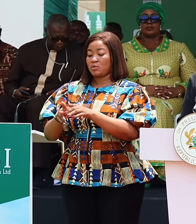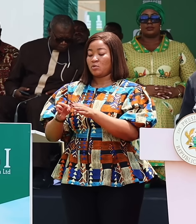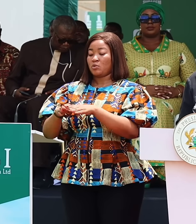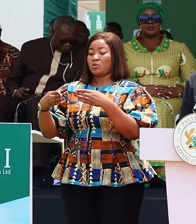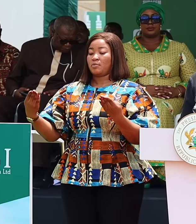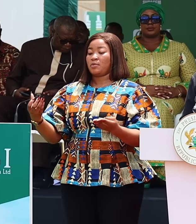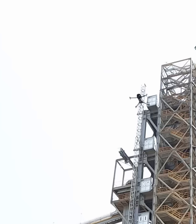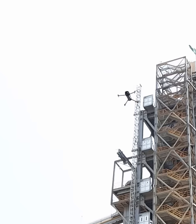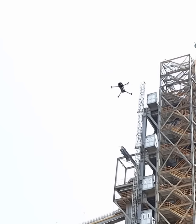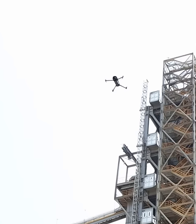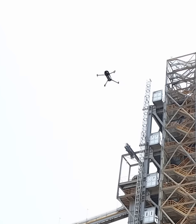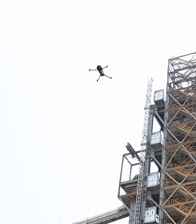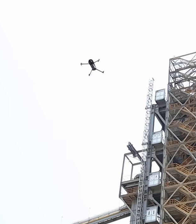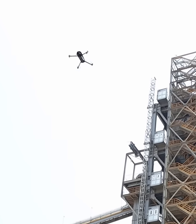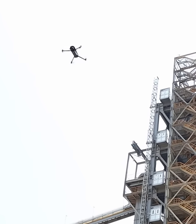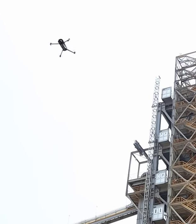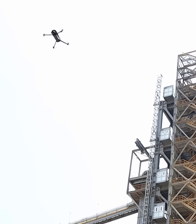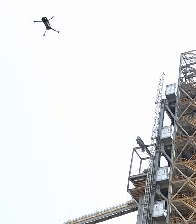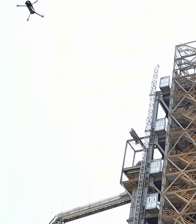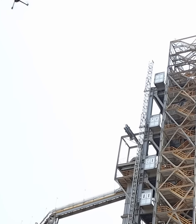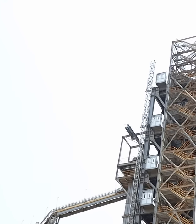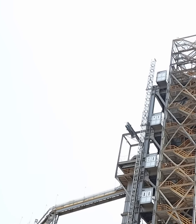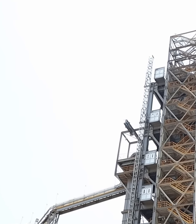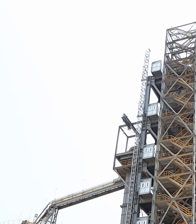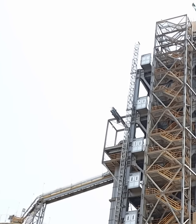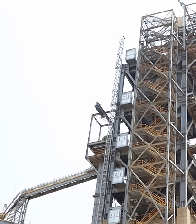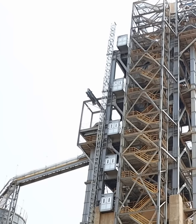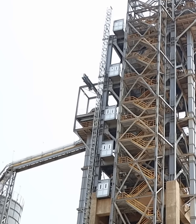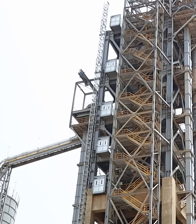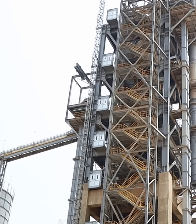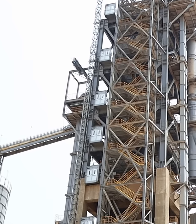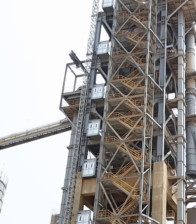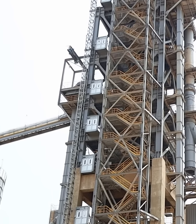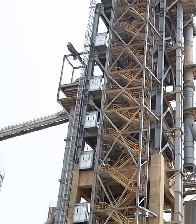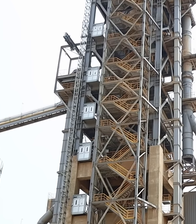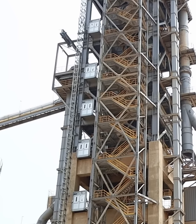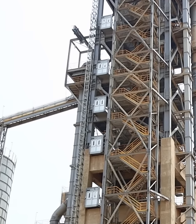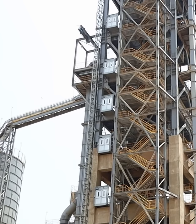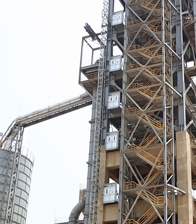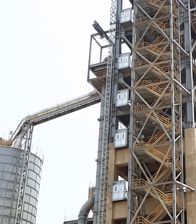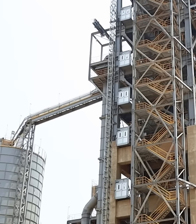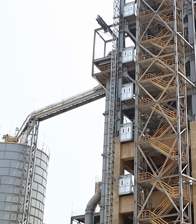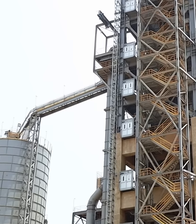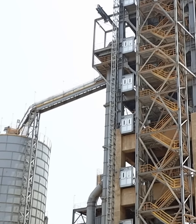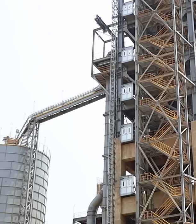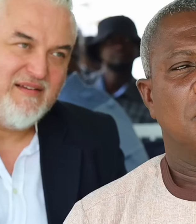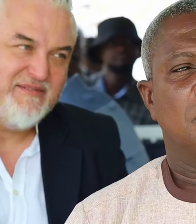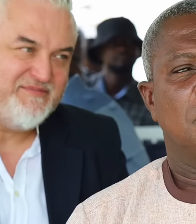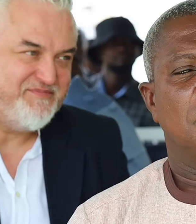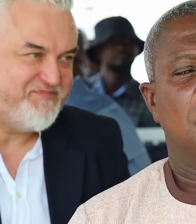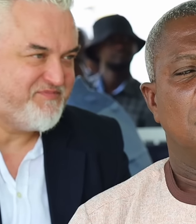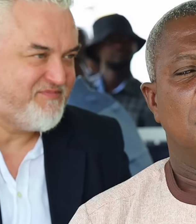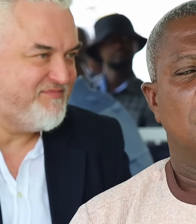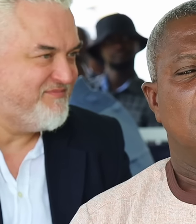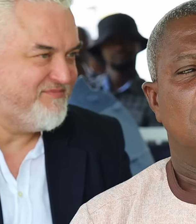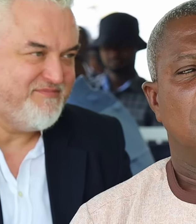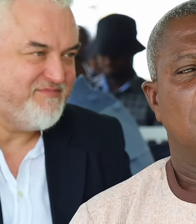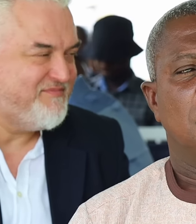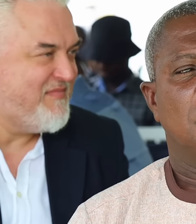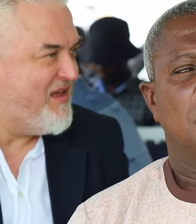factory. It marks yet another tangible step in Ghana's industrial revival. Distinguished ladies and